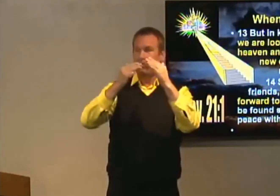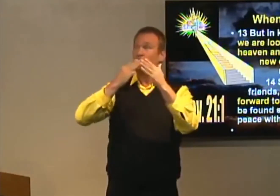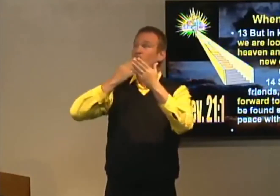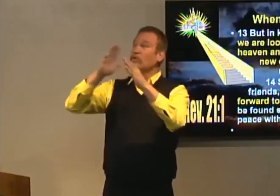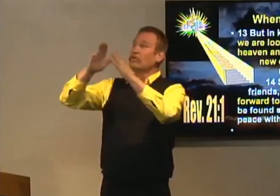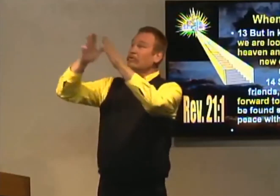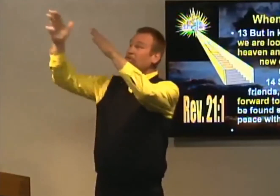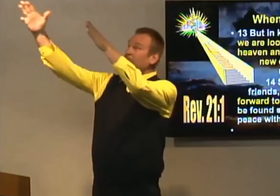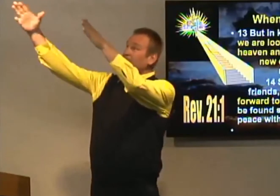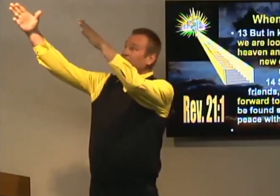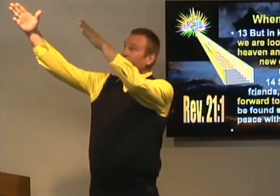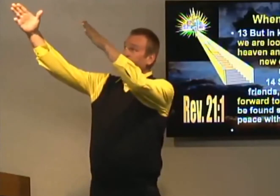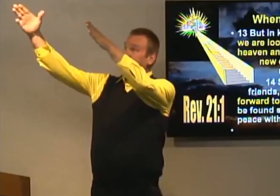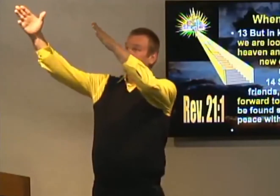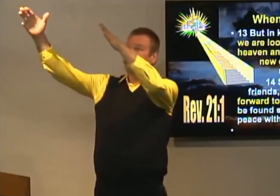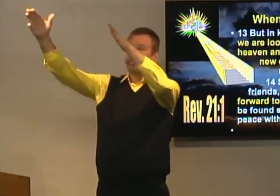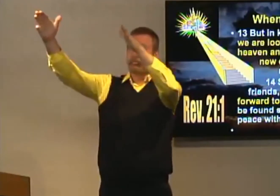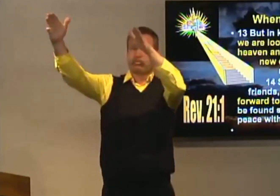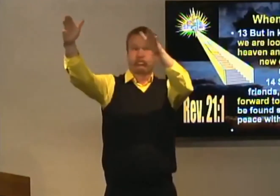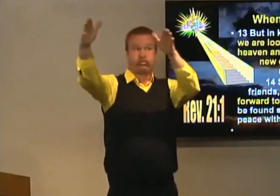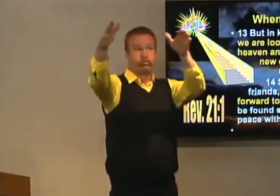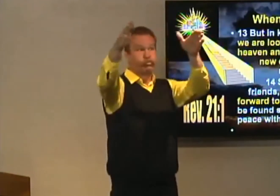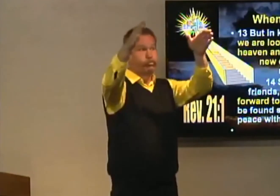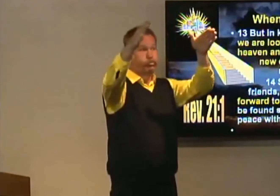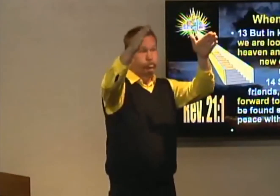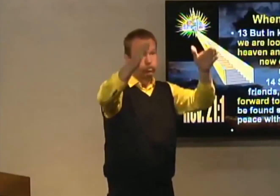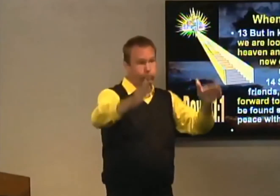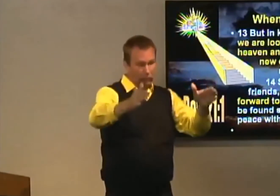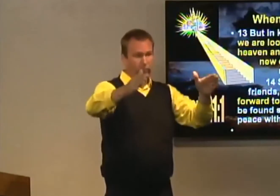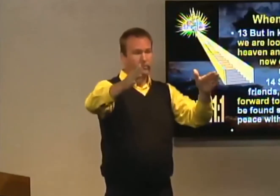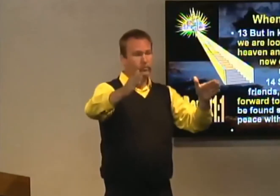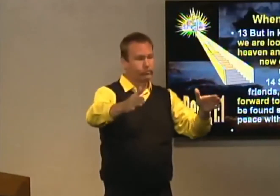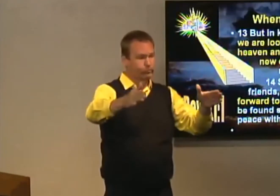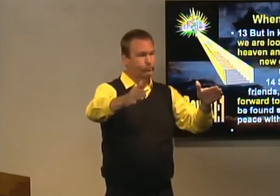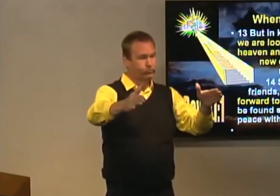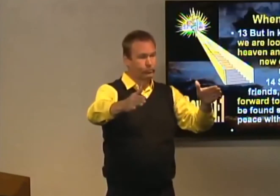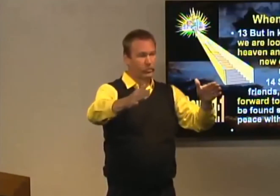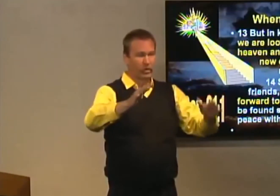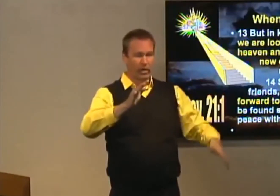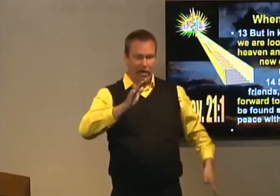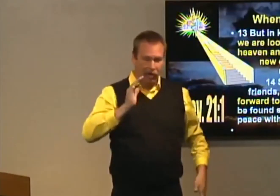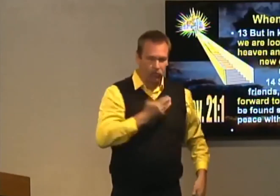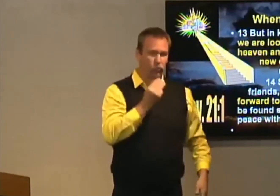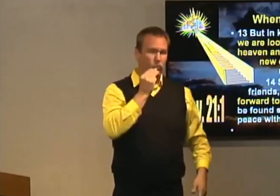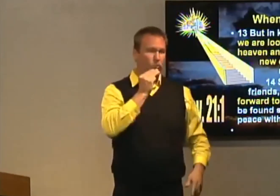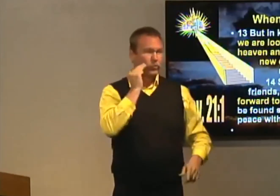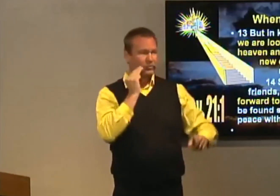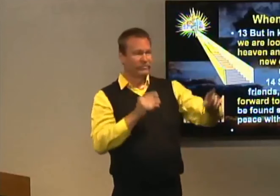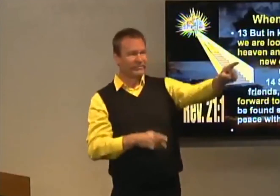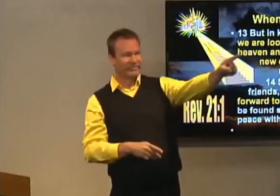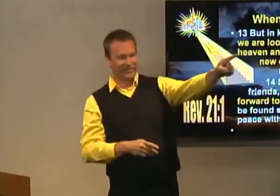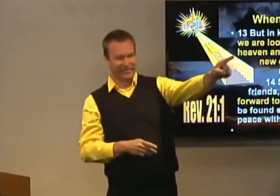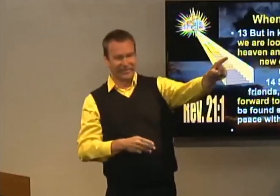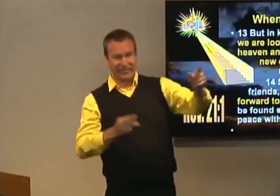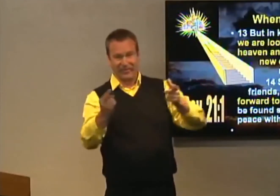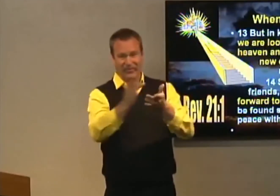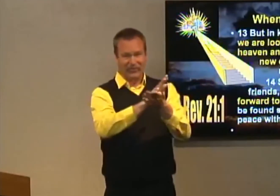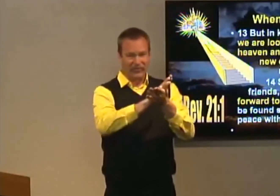In Revelation 21, you can read about it, and you can see what has been said about it. Our new home will be